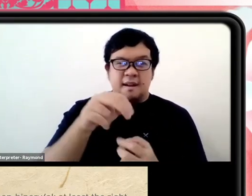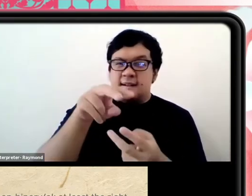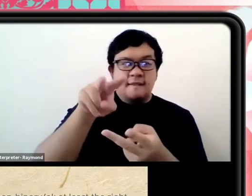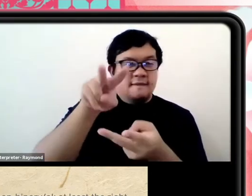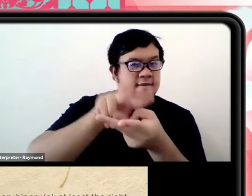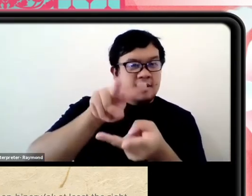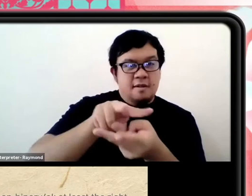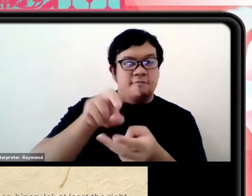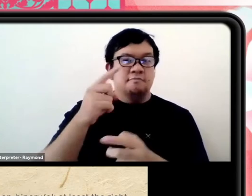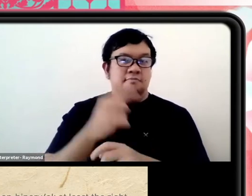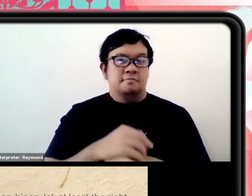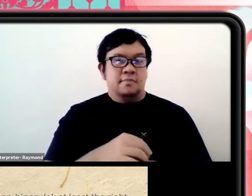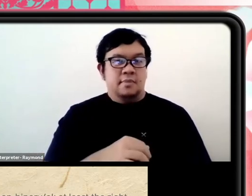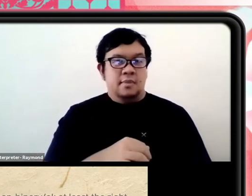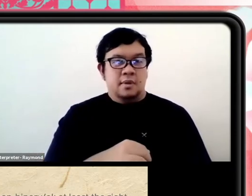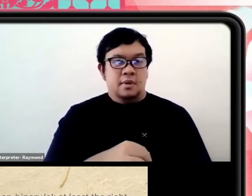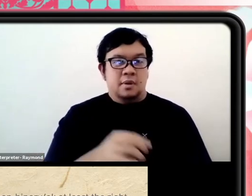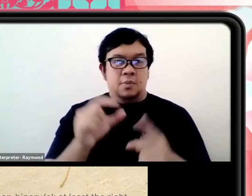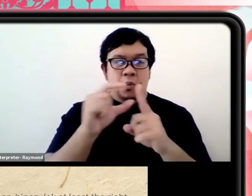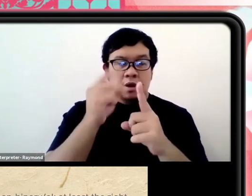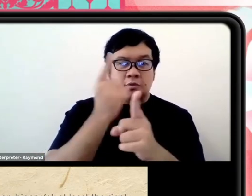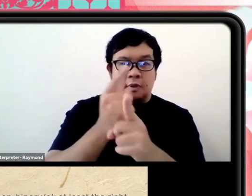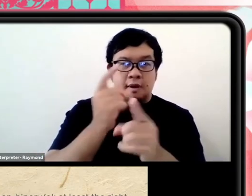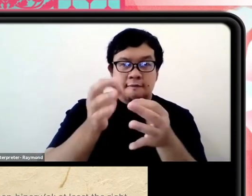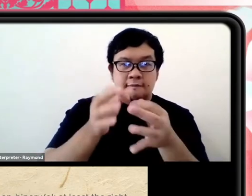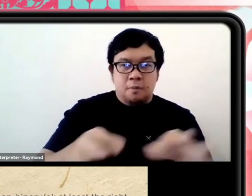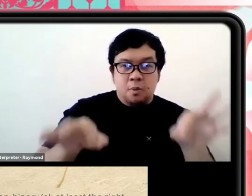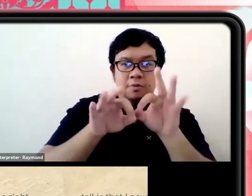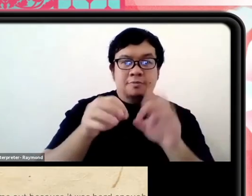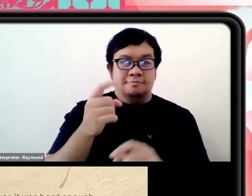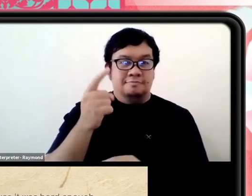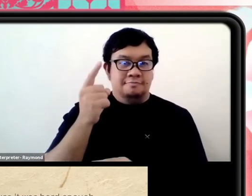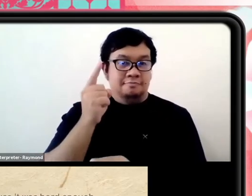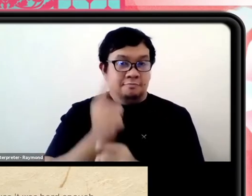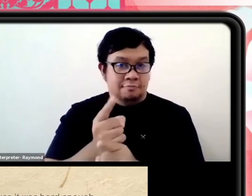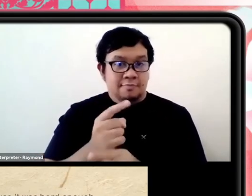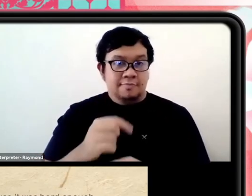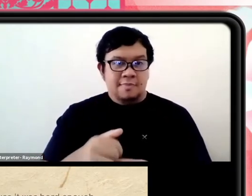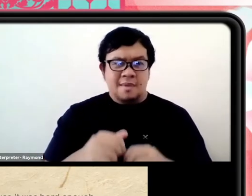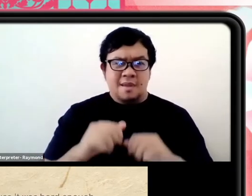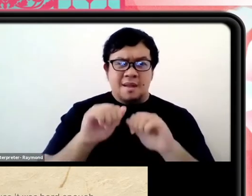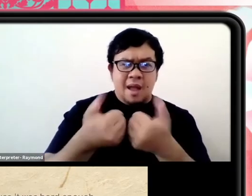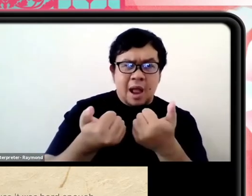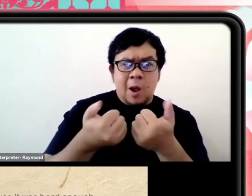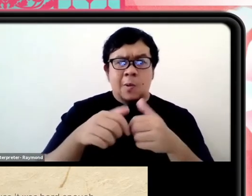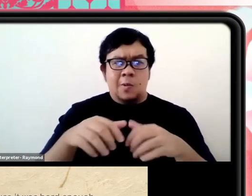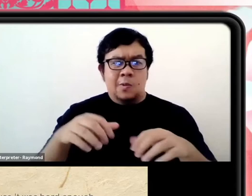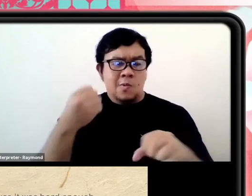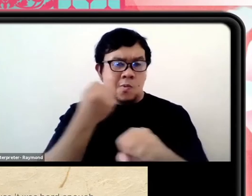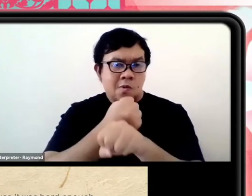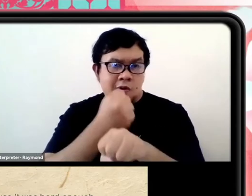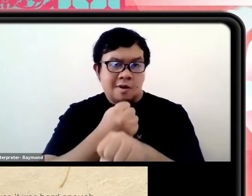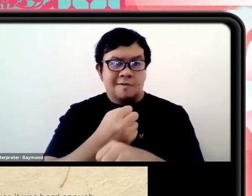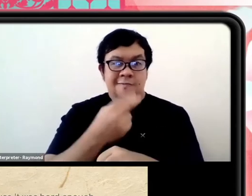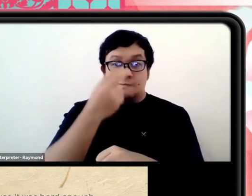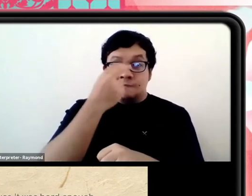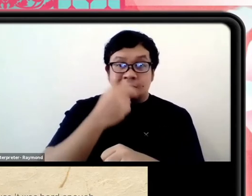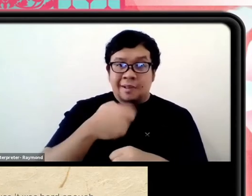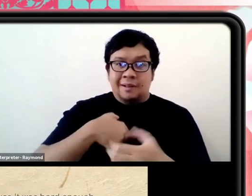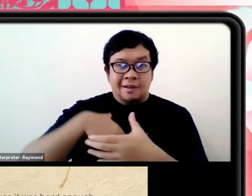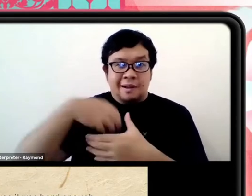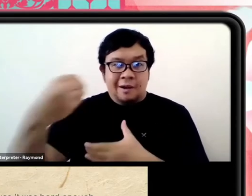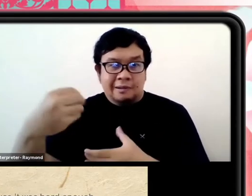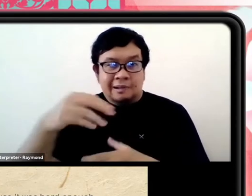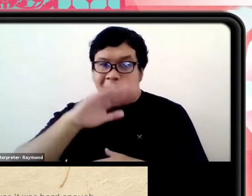right? The punchline being, but how does that work anyway? And the joke is, I never came out because it was hard enough explaining what bisexual